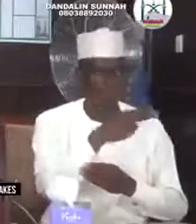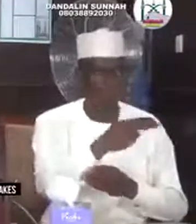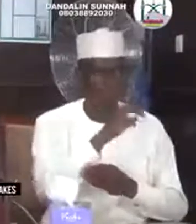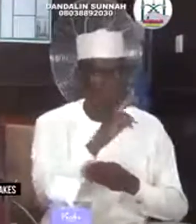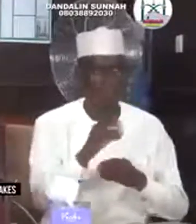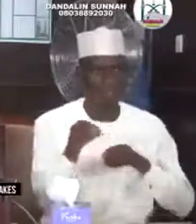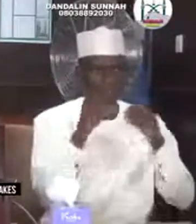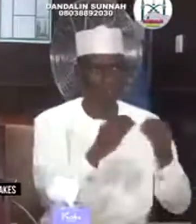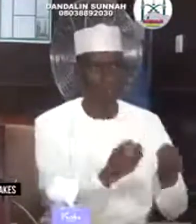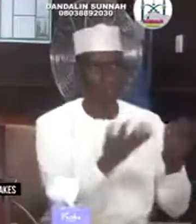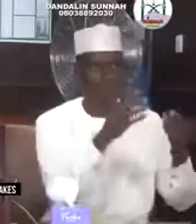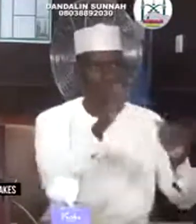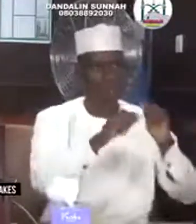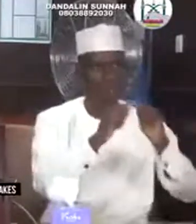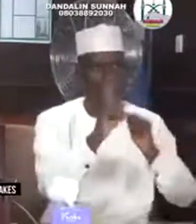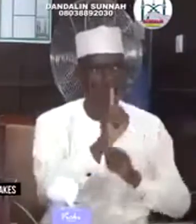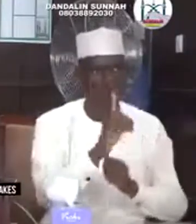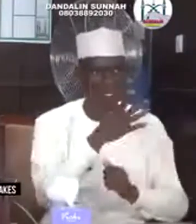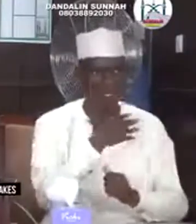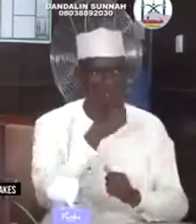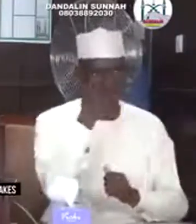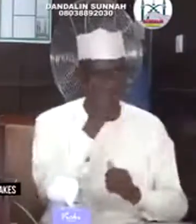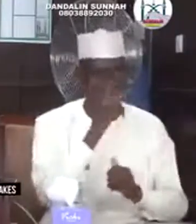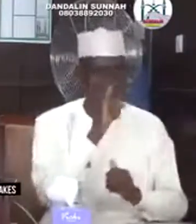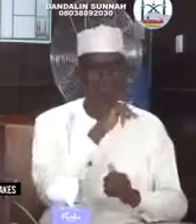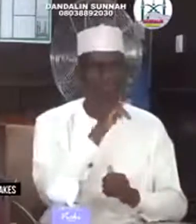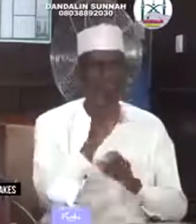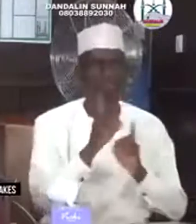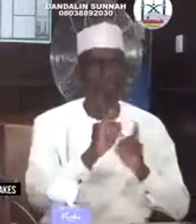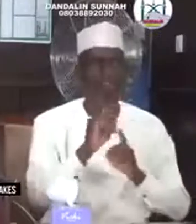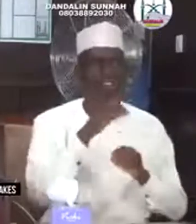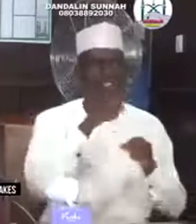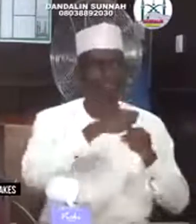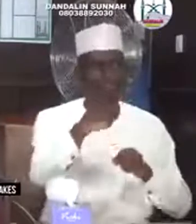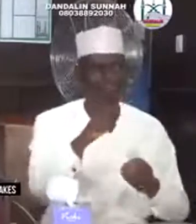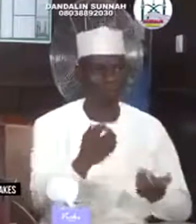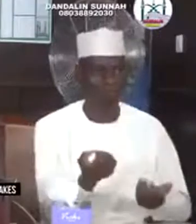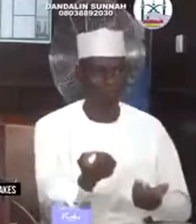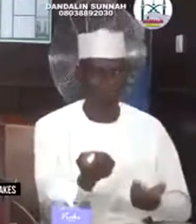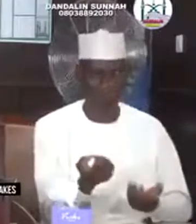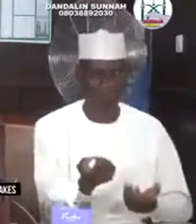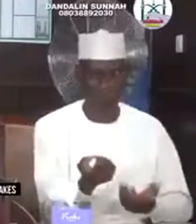everywhere and the government is not doing enough.